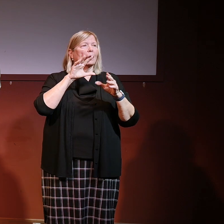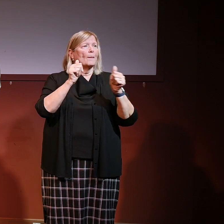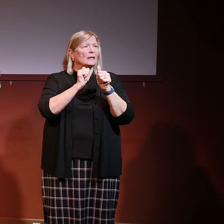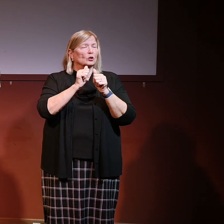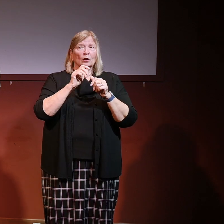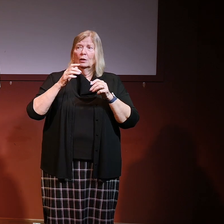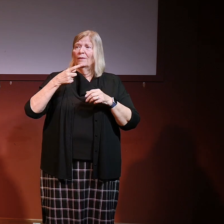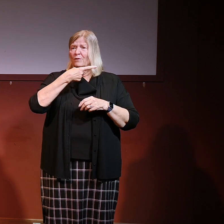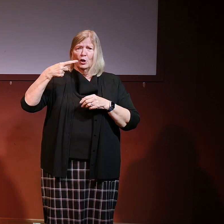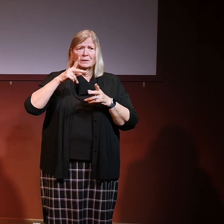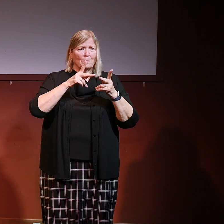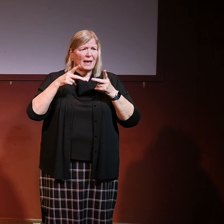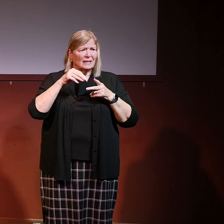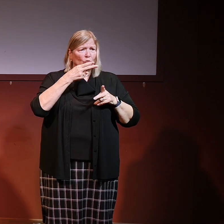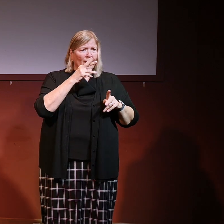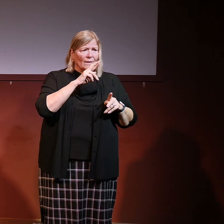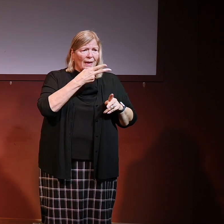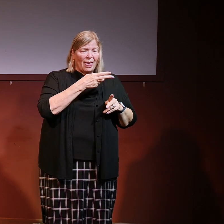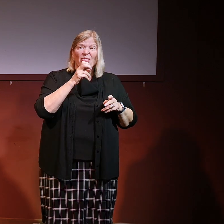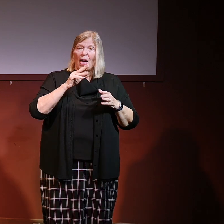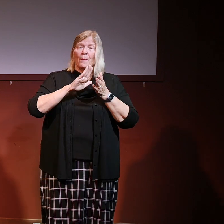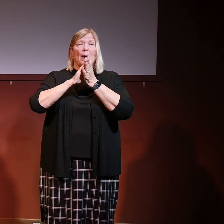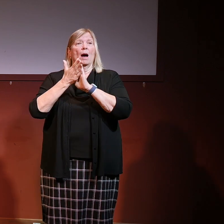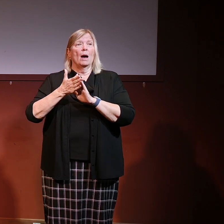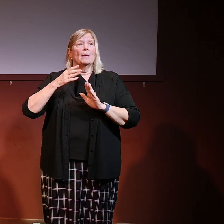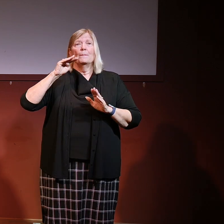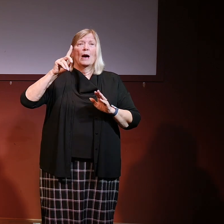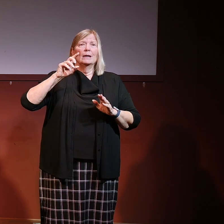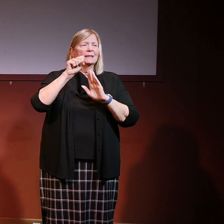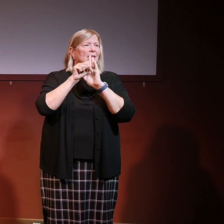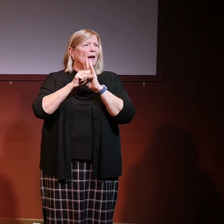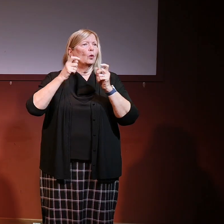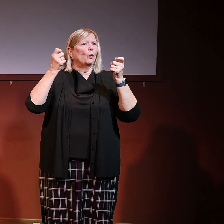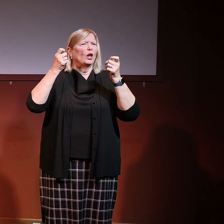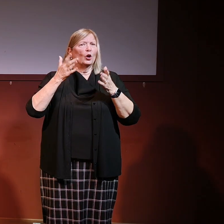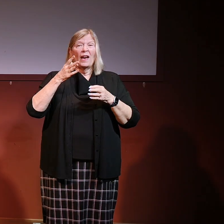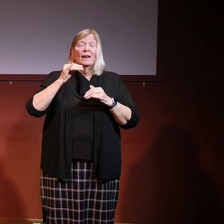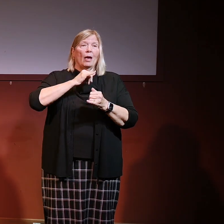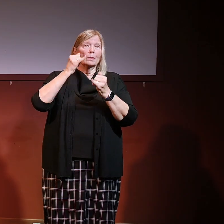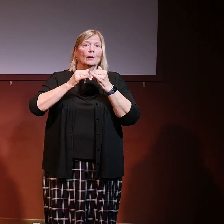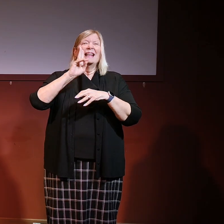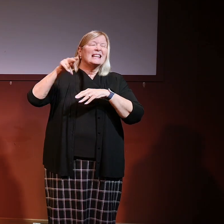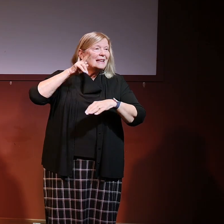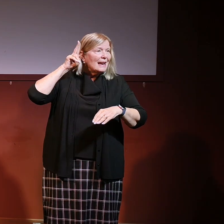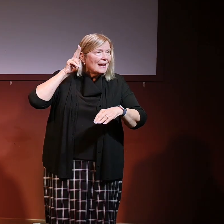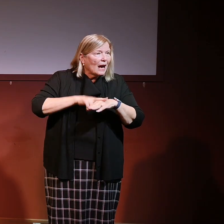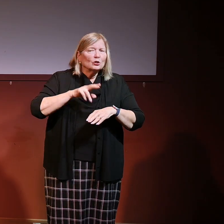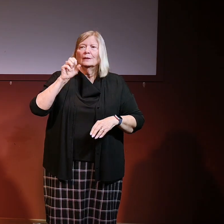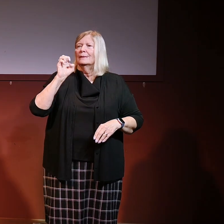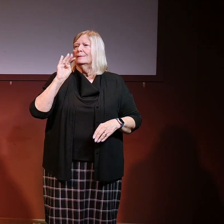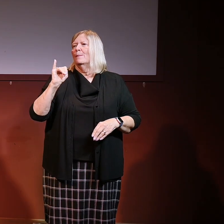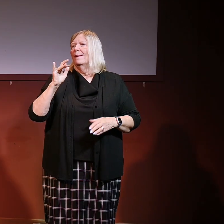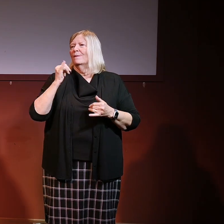place at River Hill, then going on to become Maryland's state winner, and ultimately a national